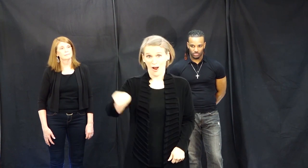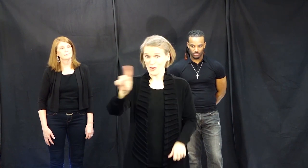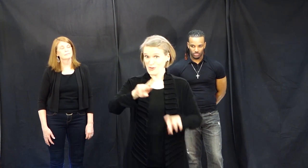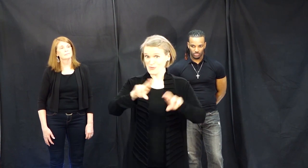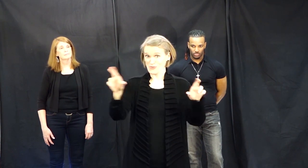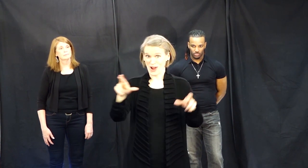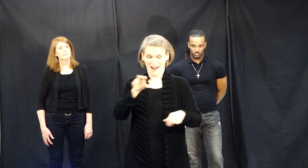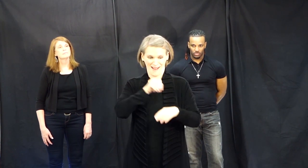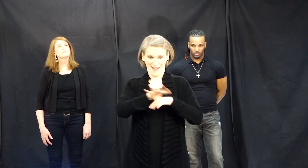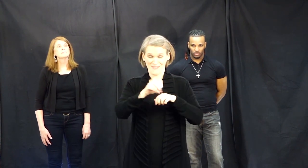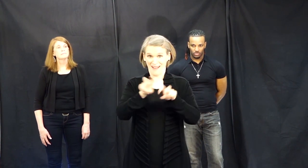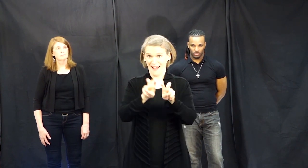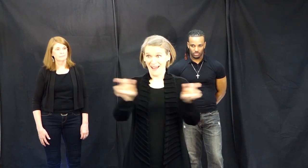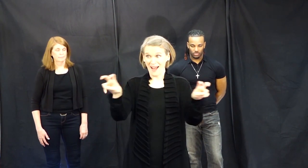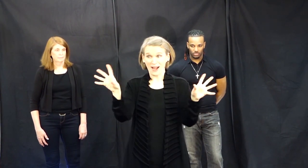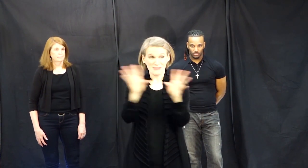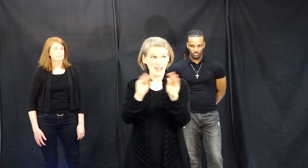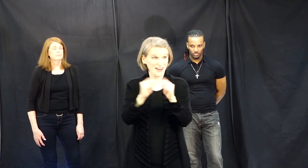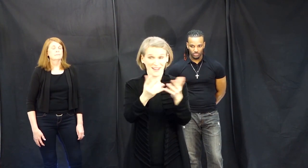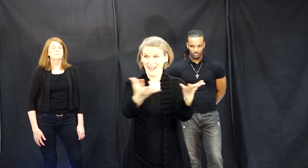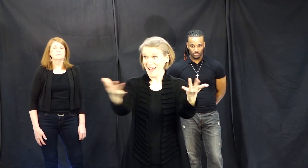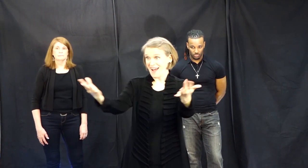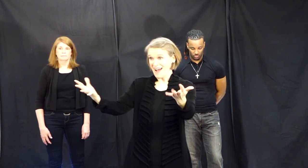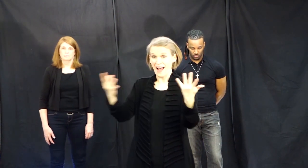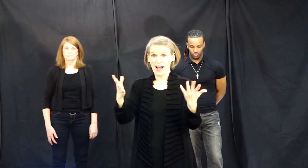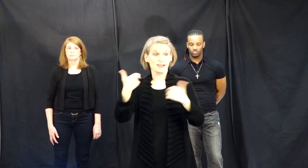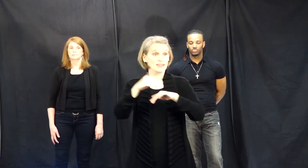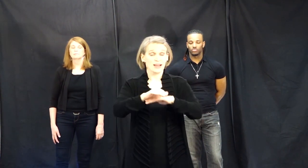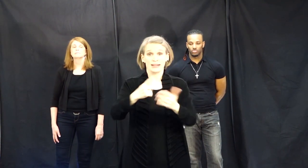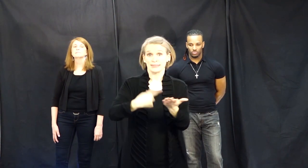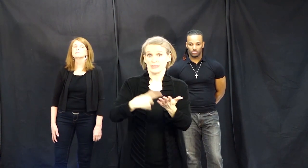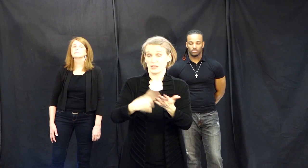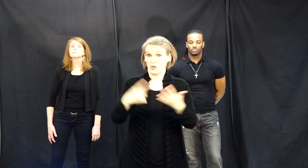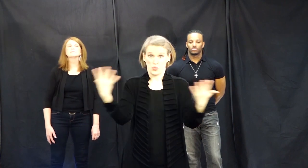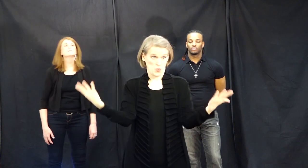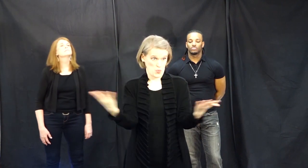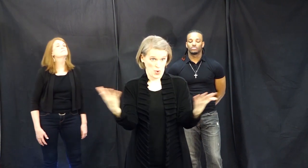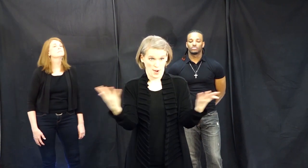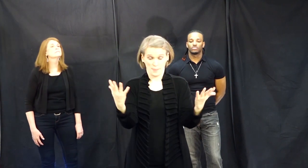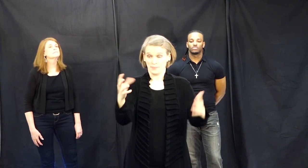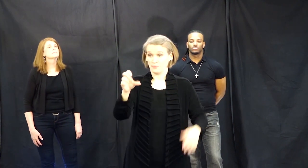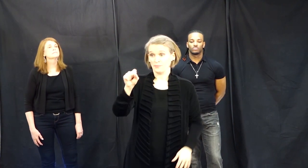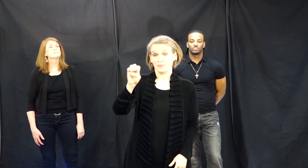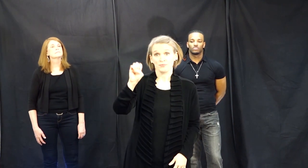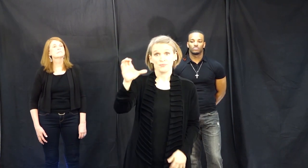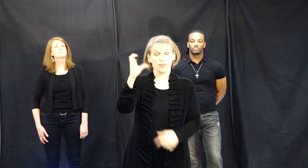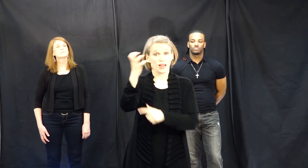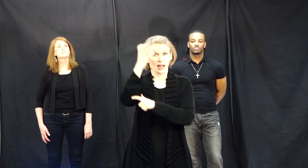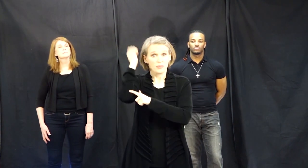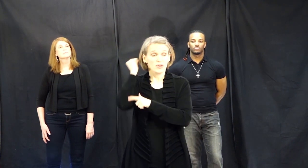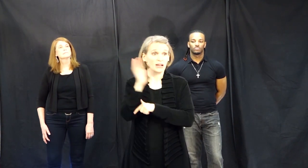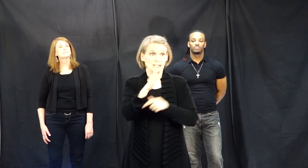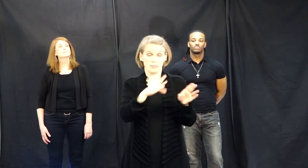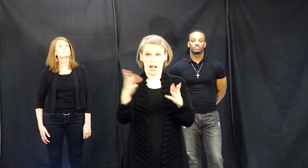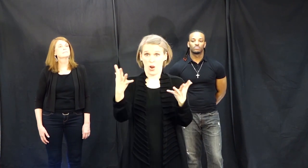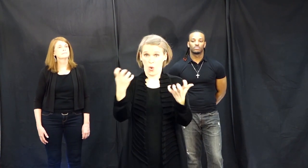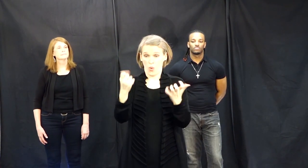cabinet meeting, huh? The issue on the table: Secretary Hamilton's plan to assume state debt and